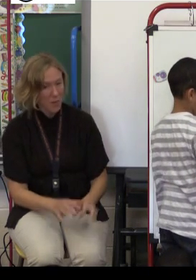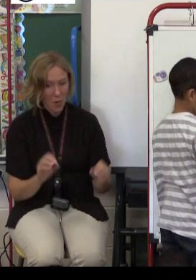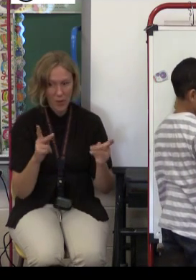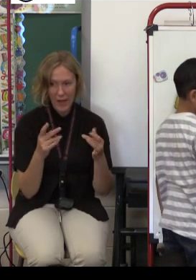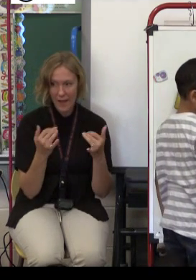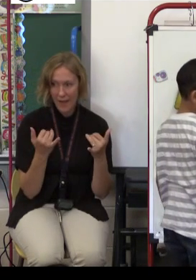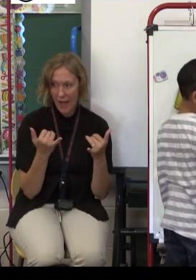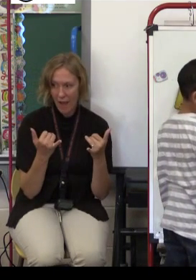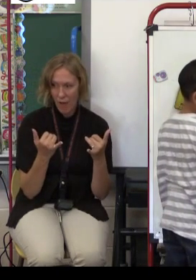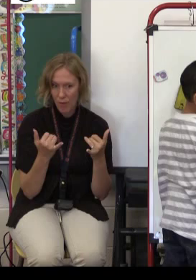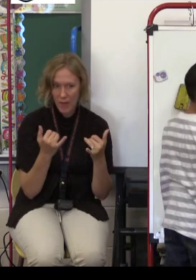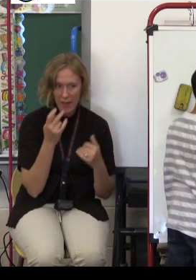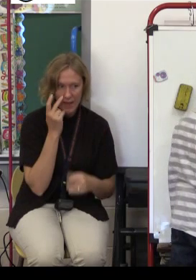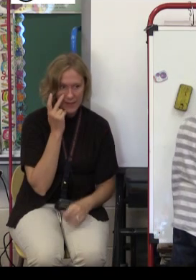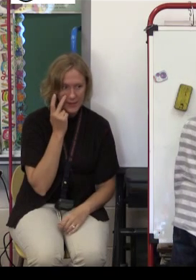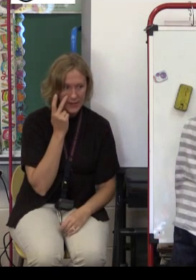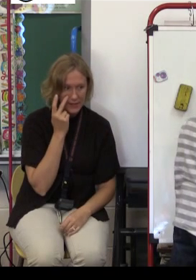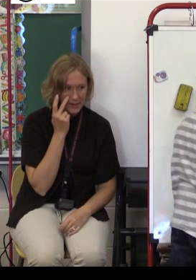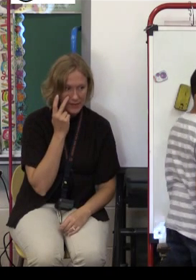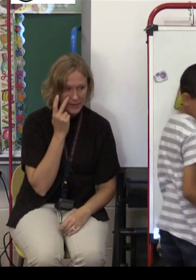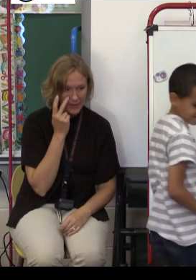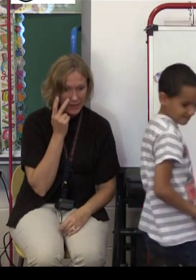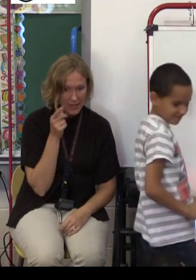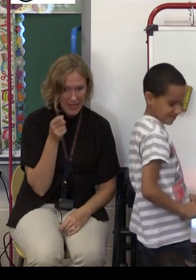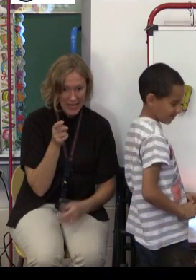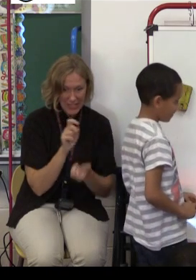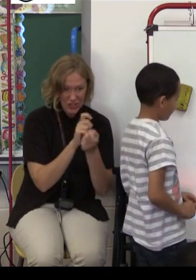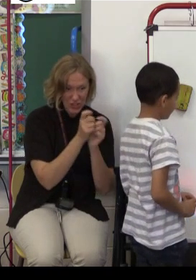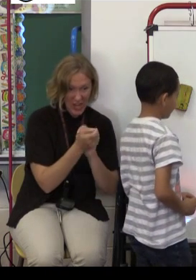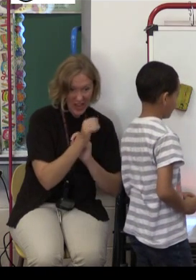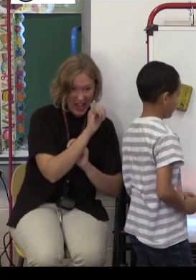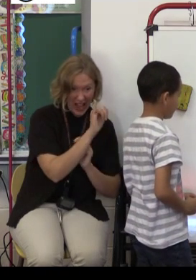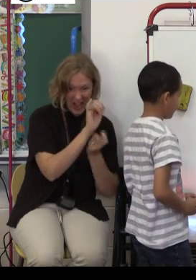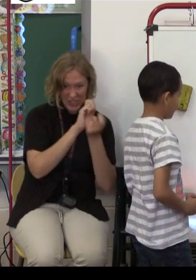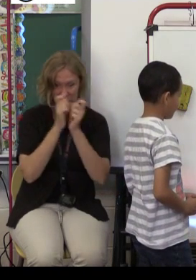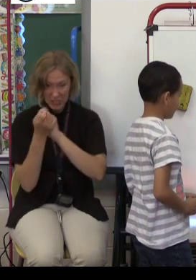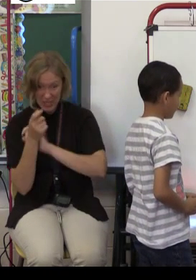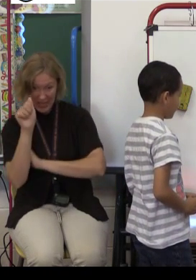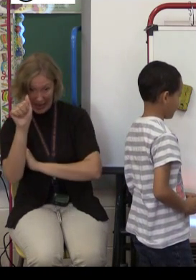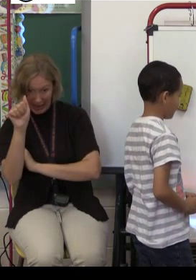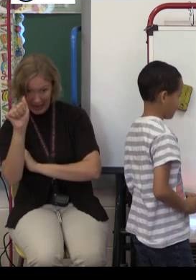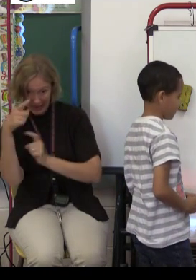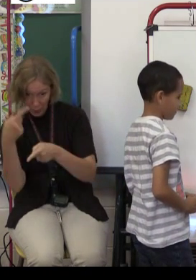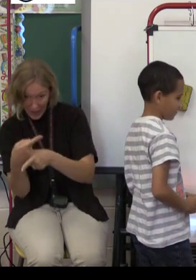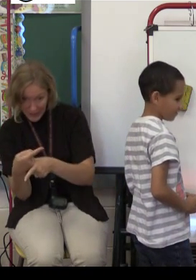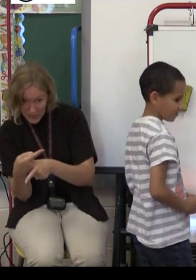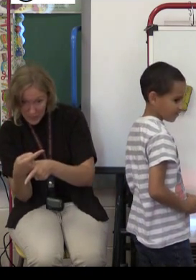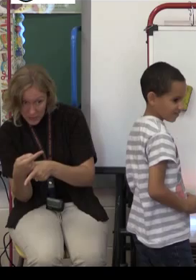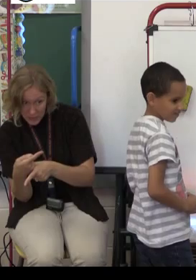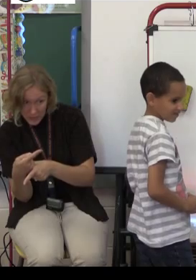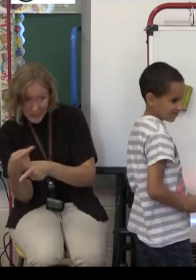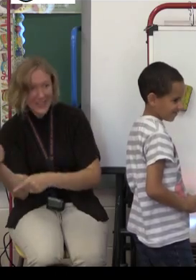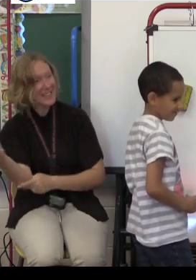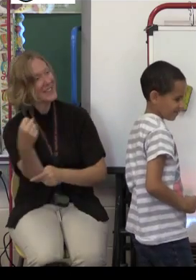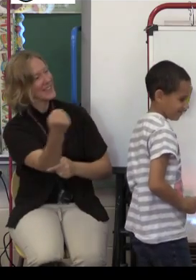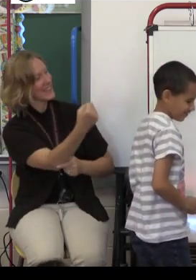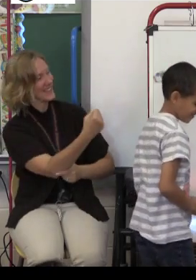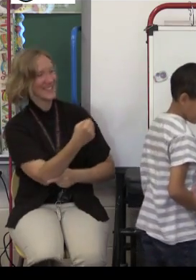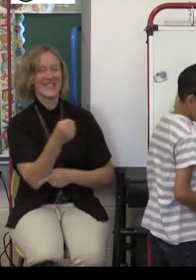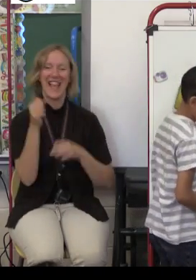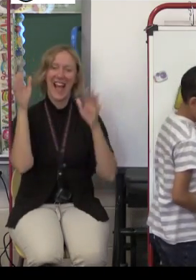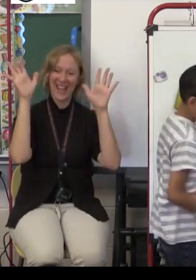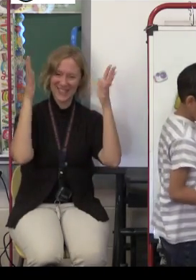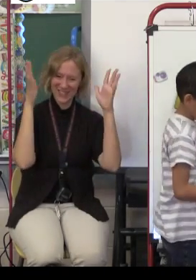Okay, let's see. He put an A instead of the I. Is that correct?